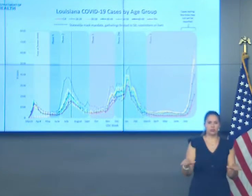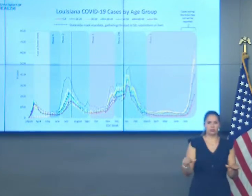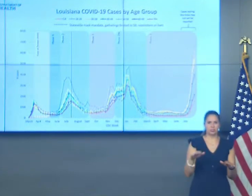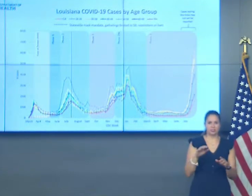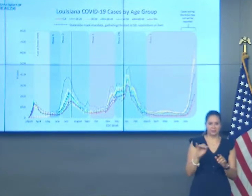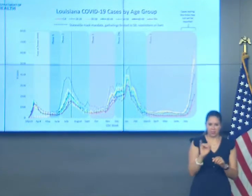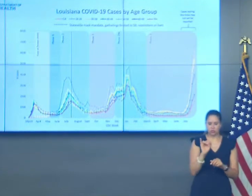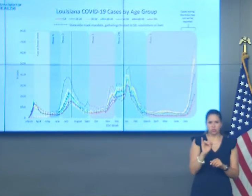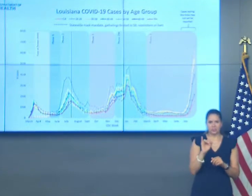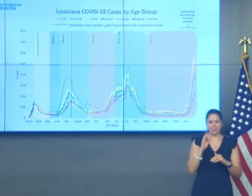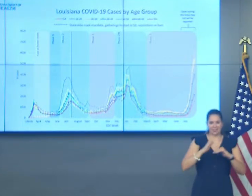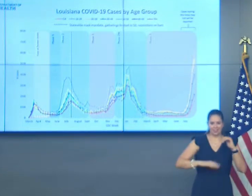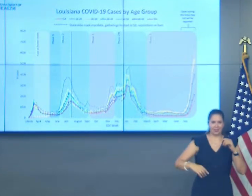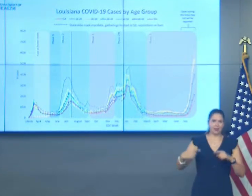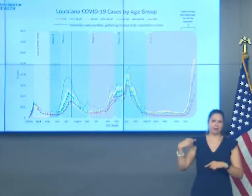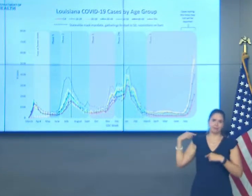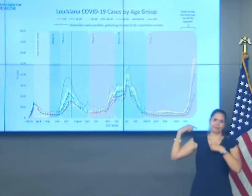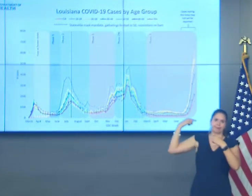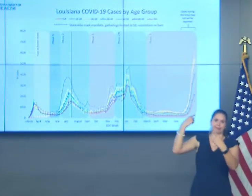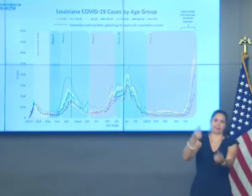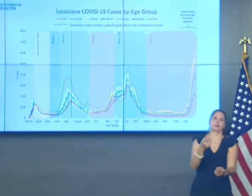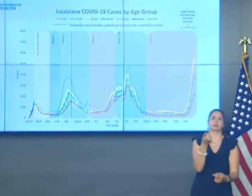than we have at any time in this pandemic.